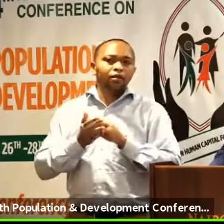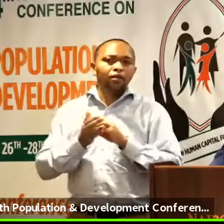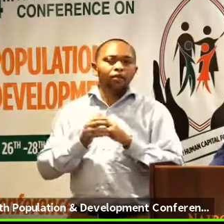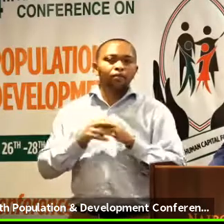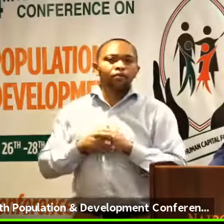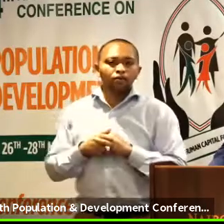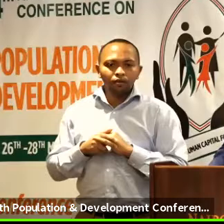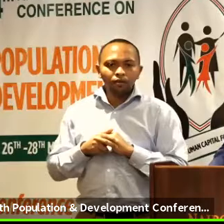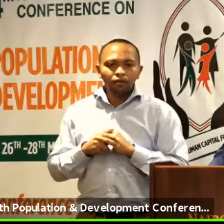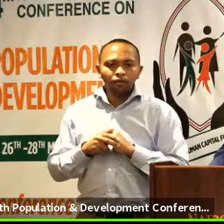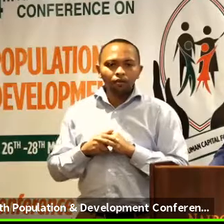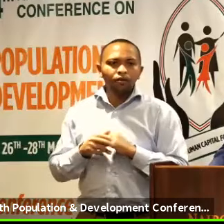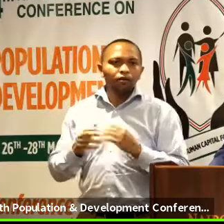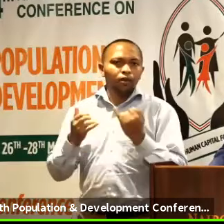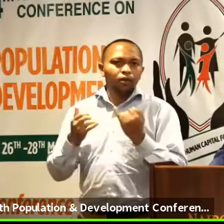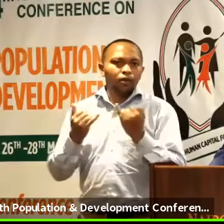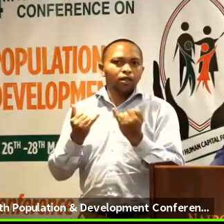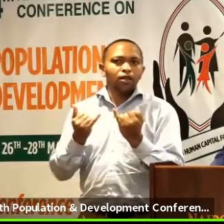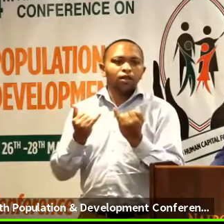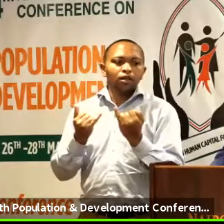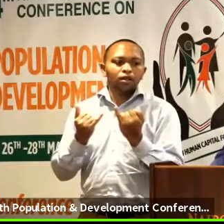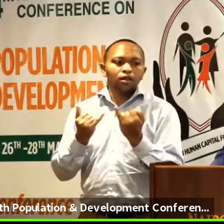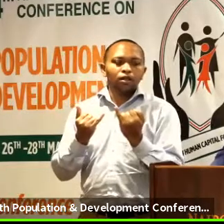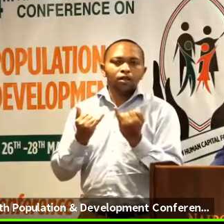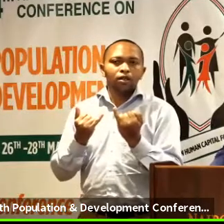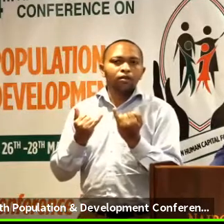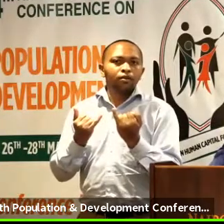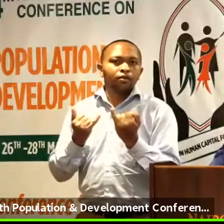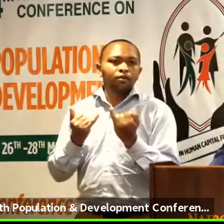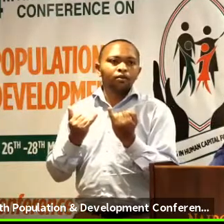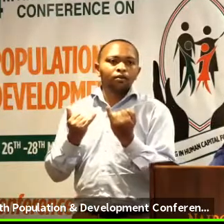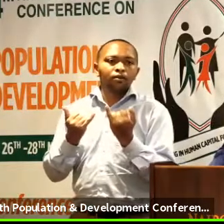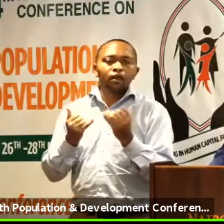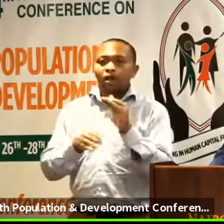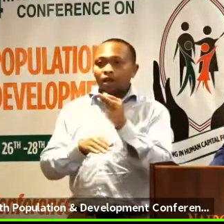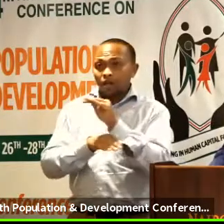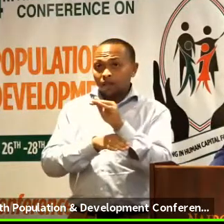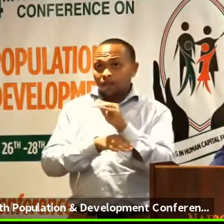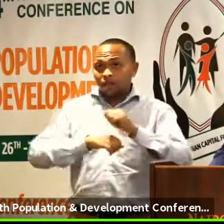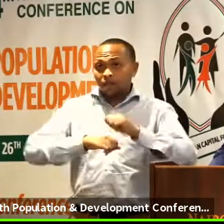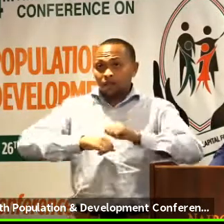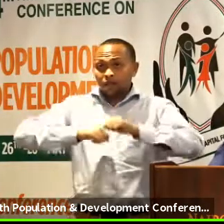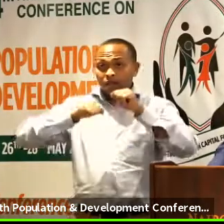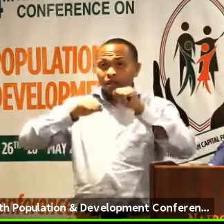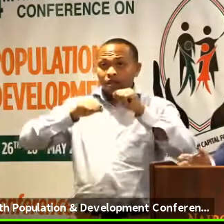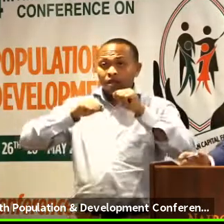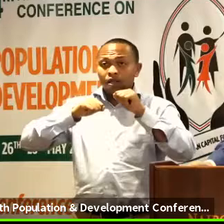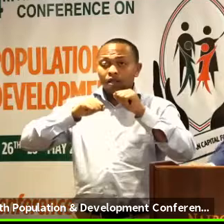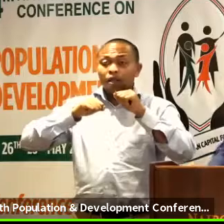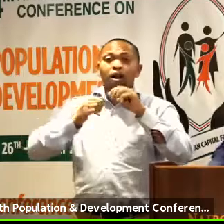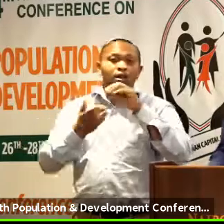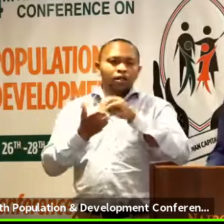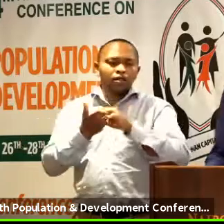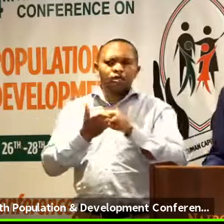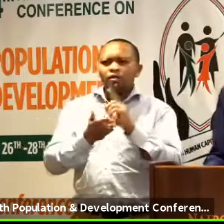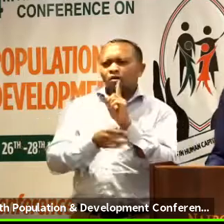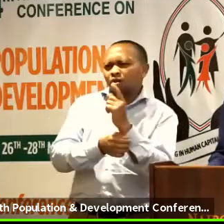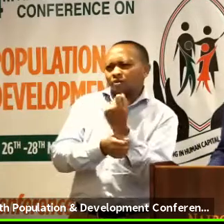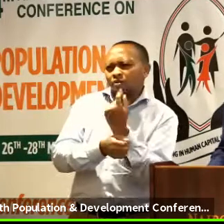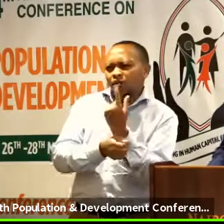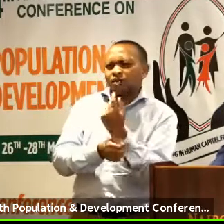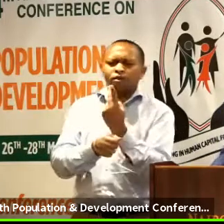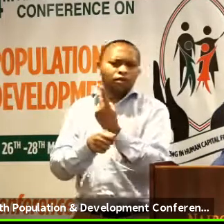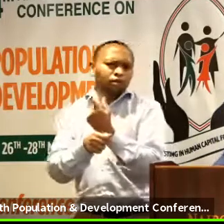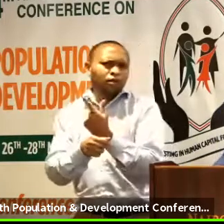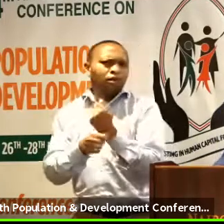hall. This is where we're going to again ask the chairs of the sessions just to again in 1 minute or 2 minutes just give